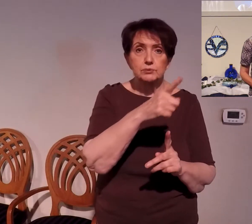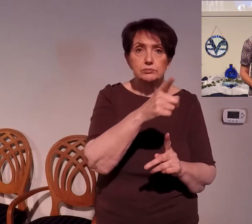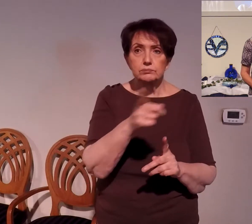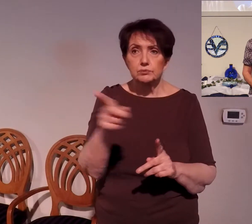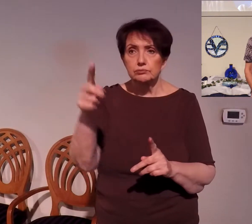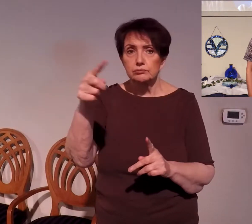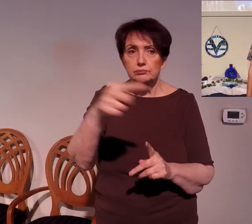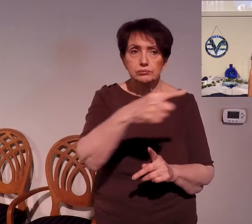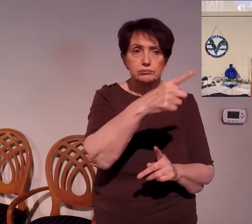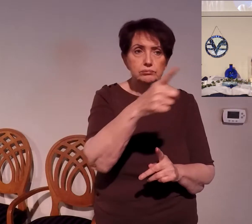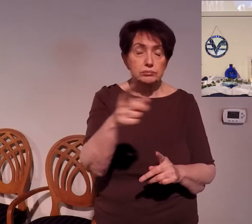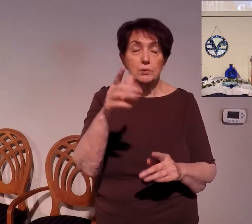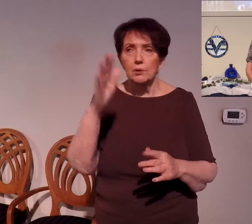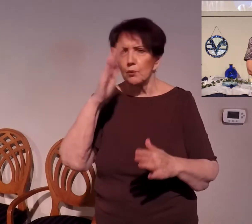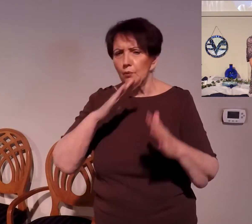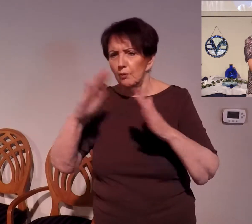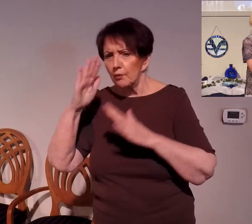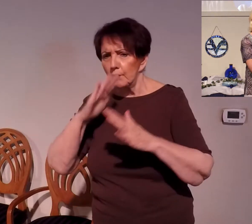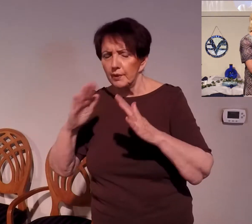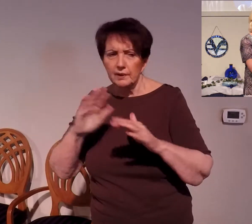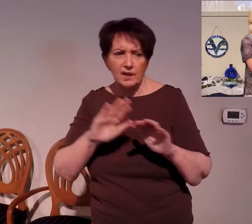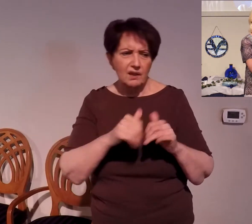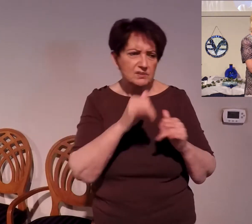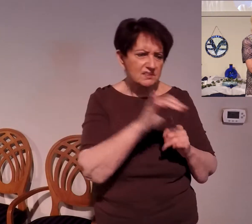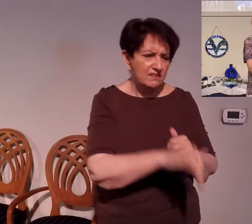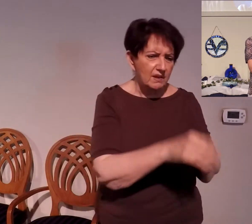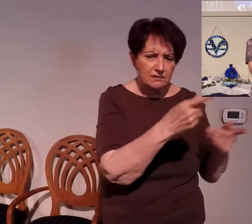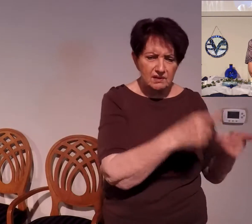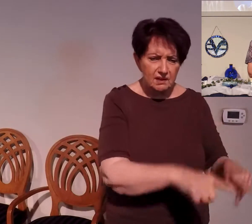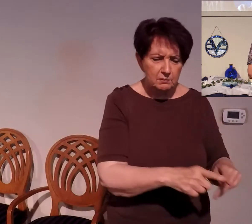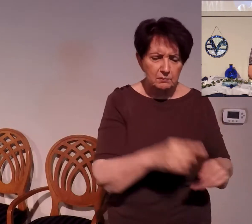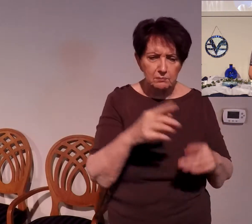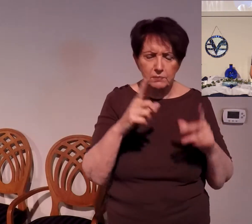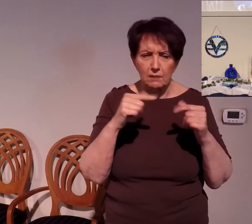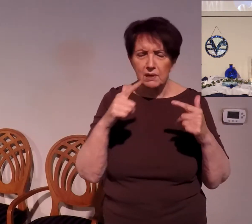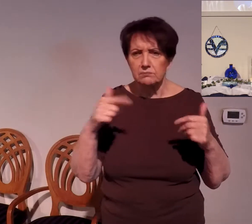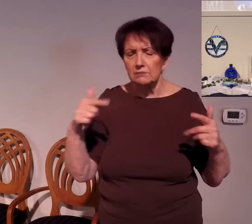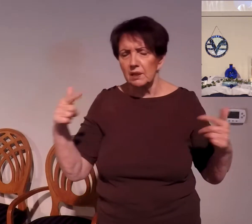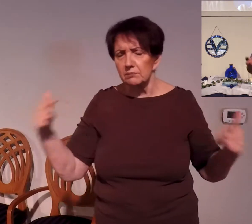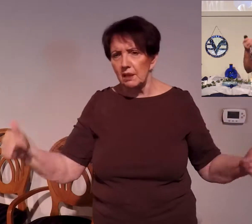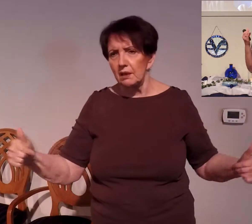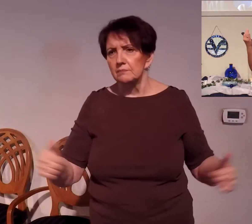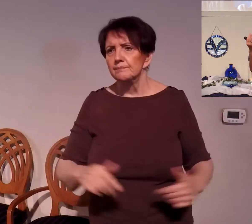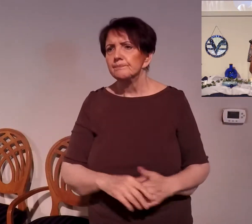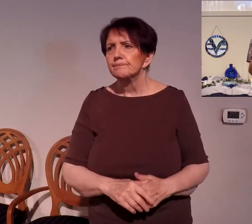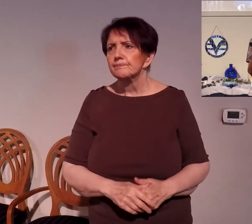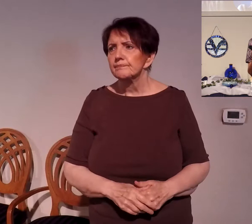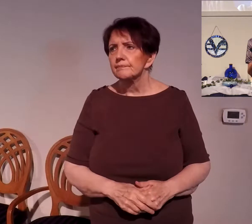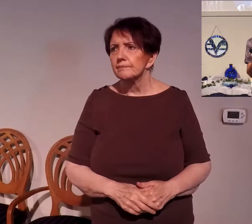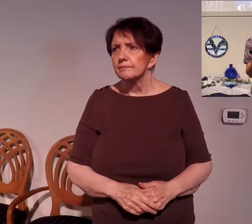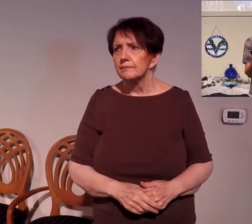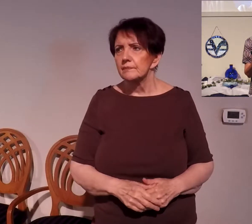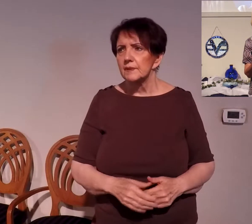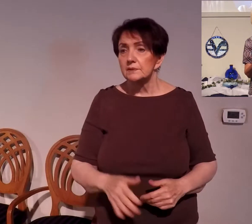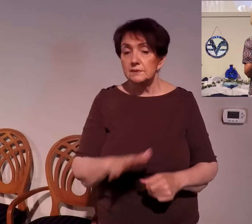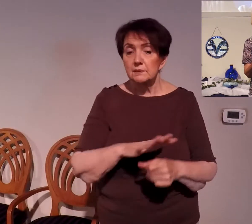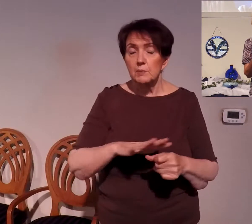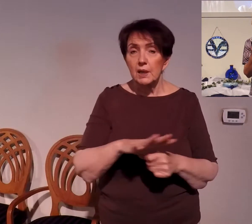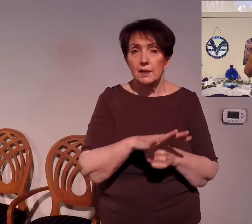us from wondering, well, how's this going to work? Well, how's that going to happen? I don't really, blah, blah, blah, blah, blah, blah, right? It is the